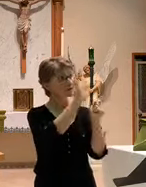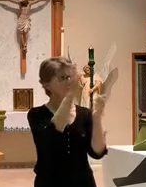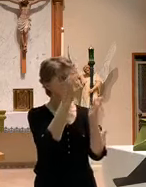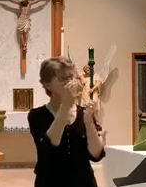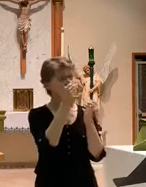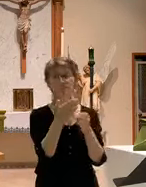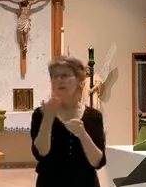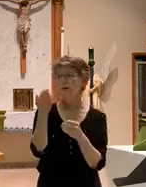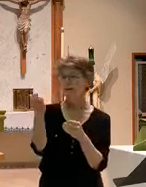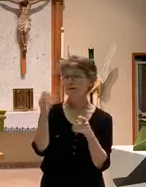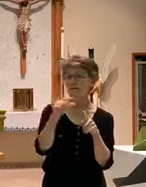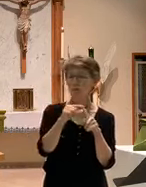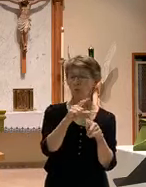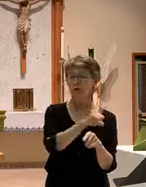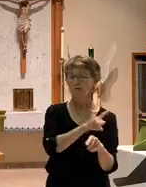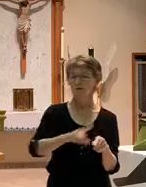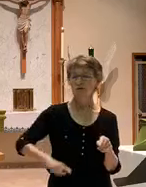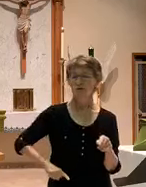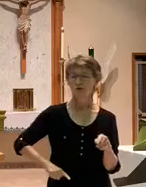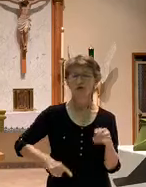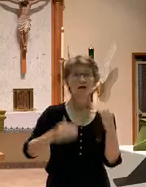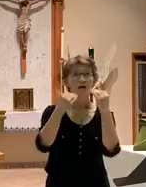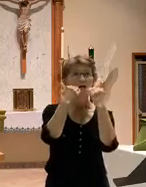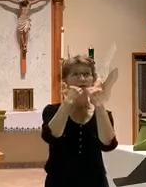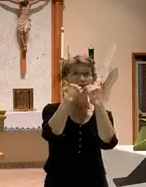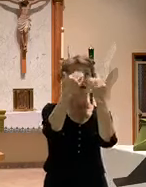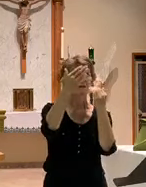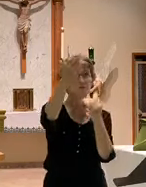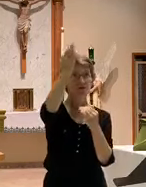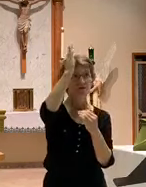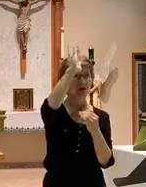The word of the Lord. Thanks be to God.